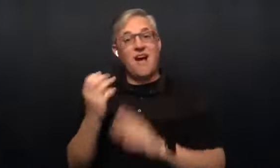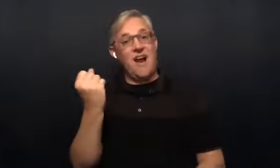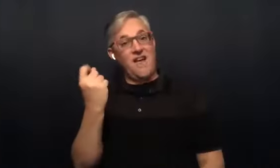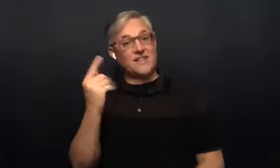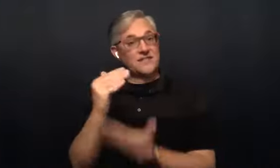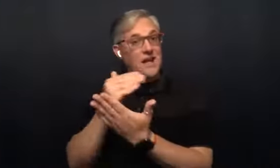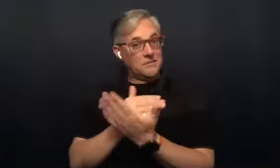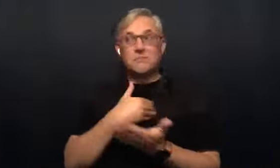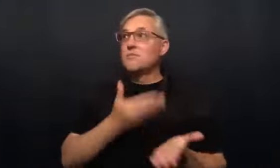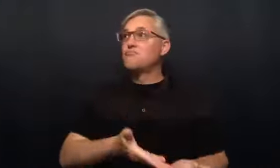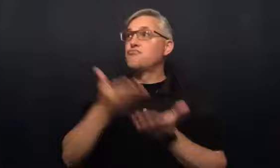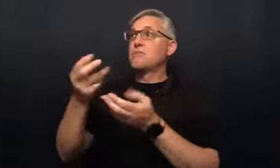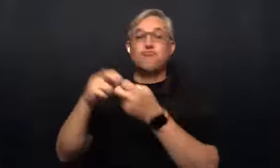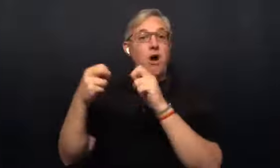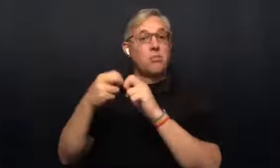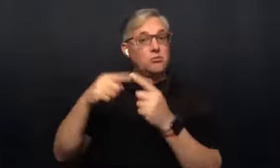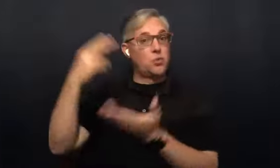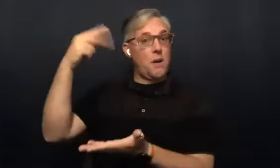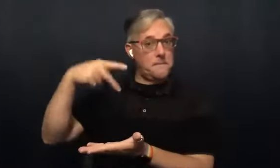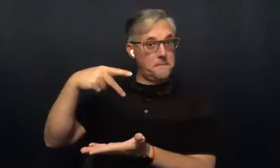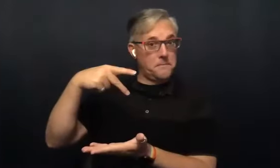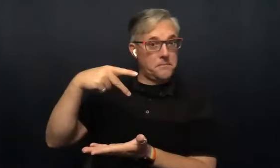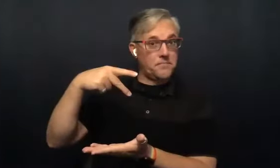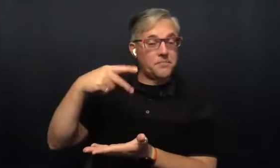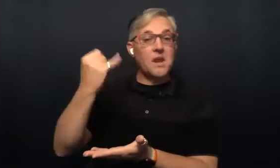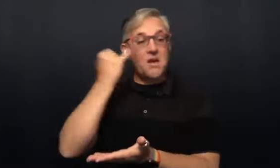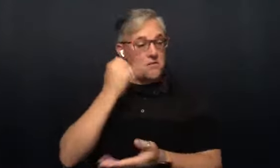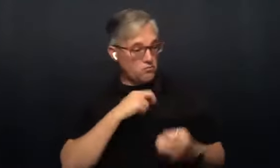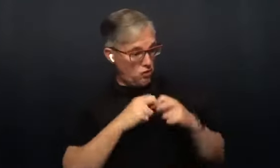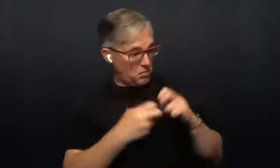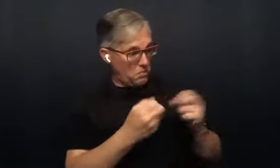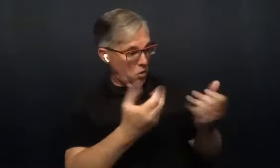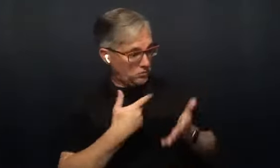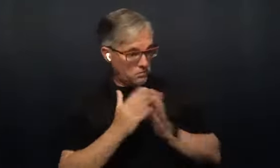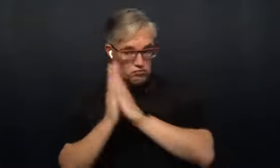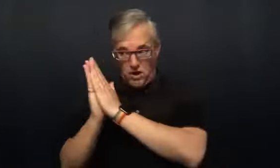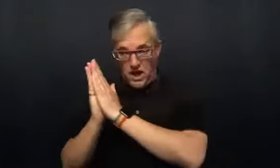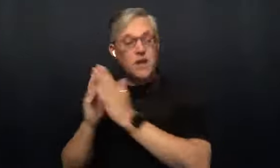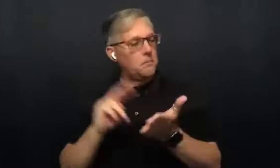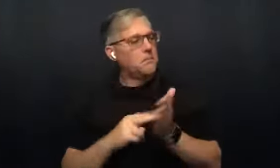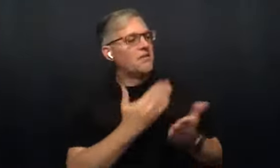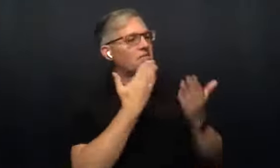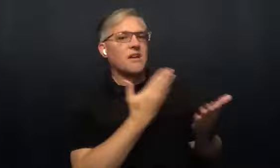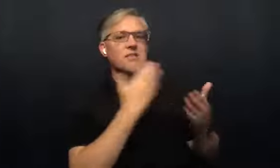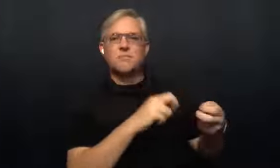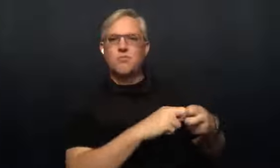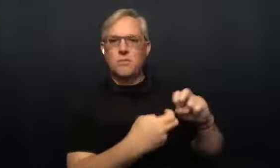me to prayer, they have served its purpose. And so that brings me to step 12. You know, my dad recently got sober.